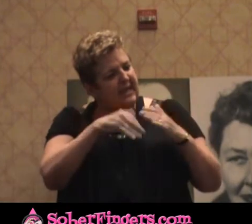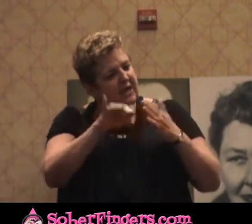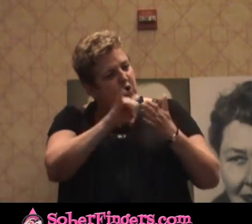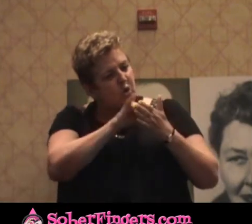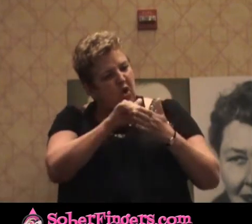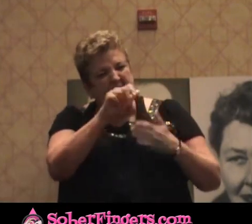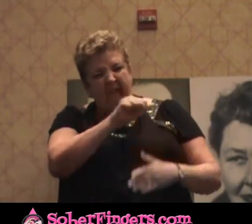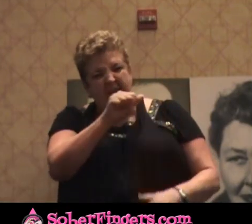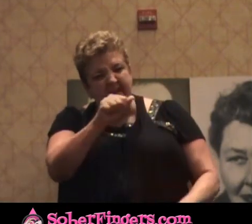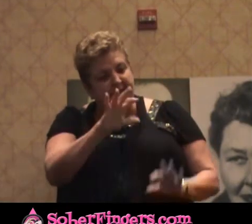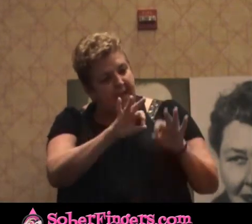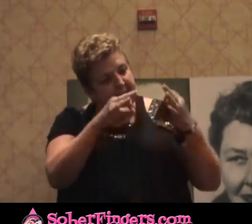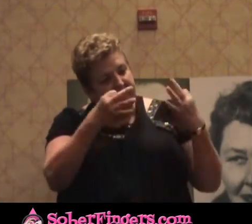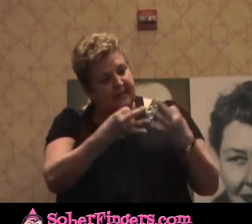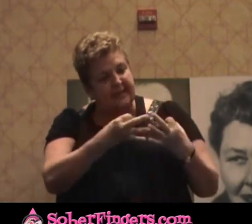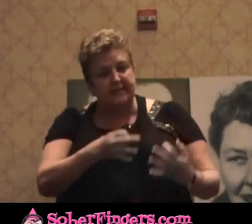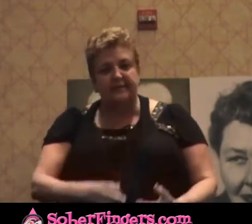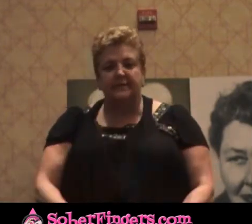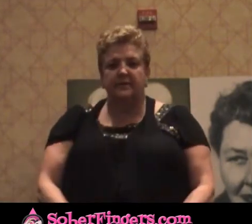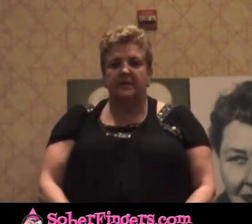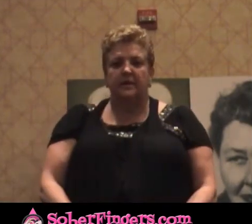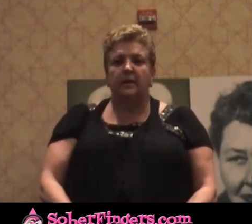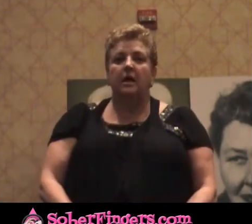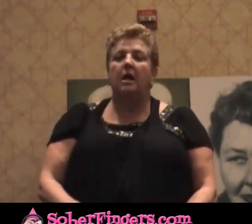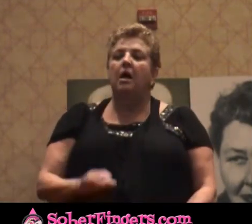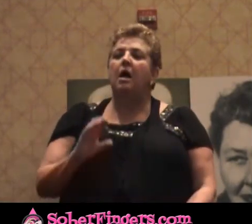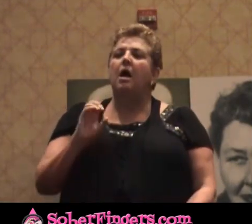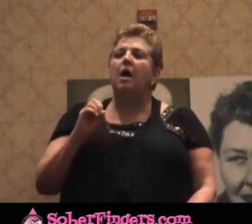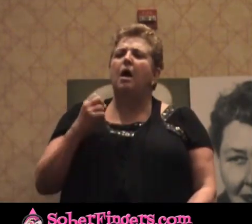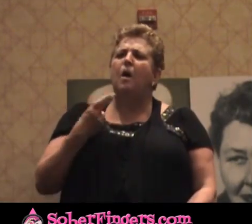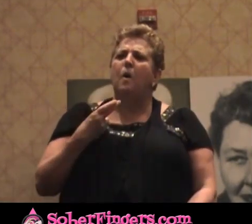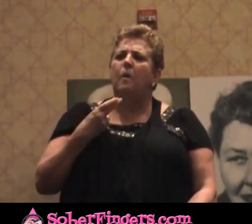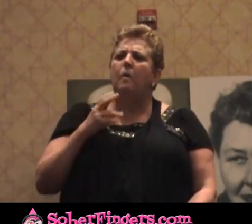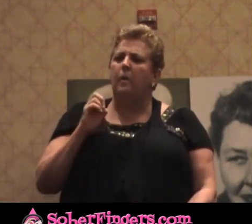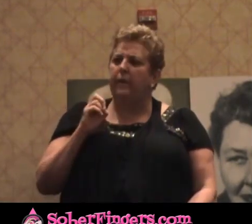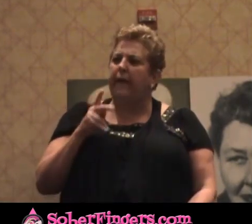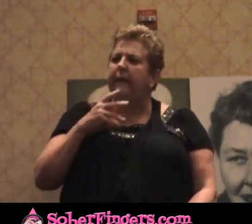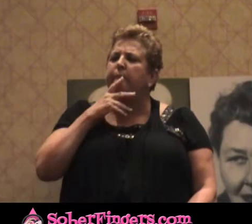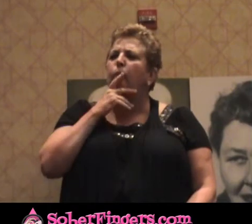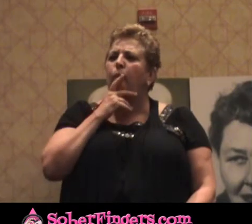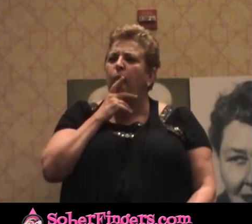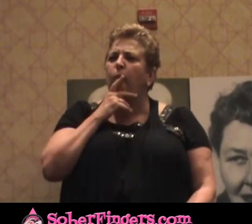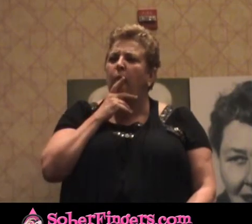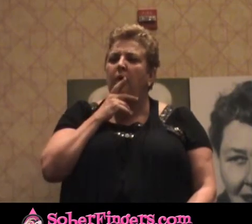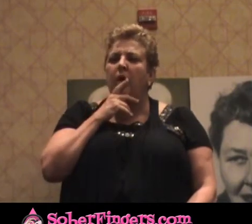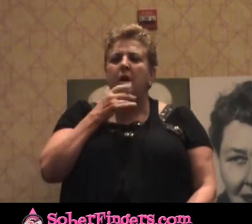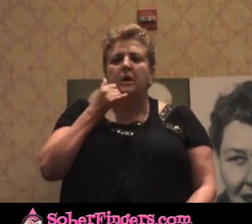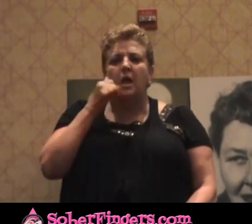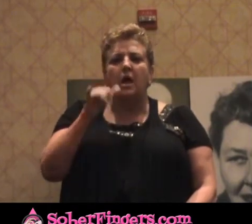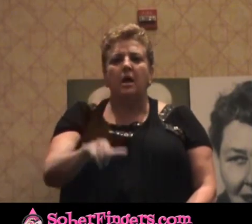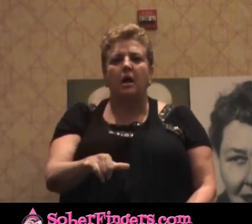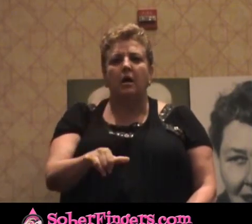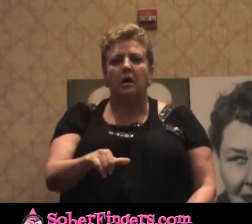York. I said, oh, okay. And when I hung up the phone from her, I was really